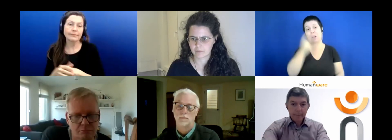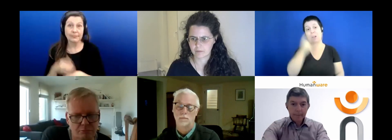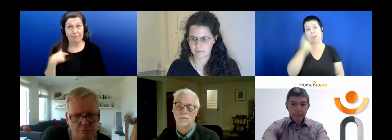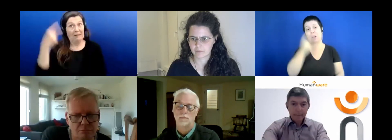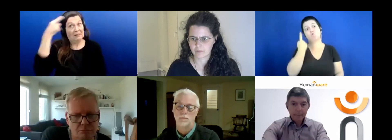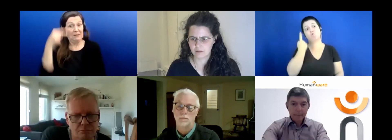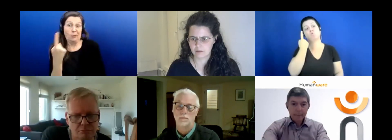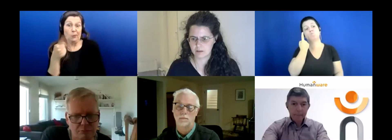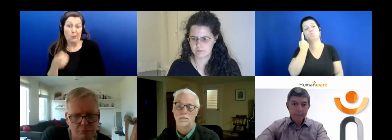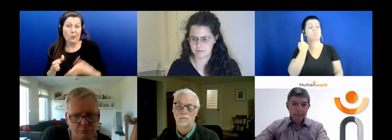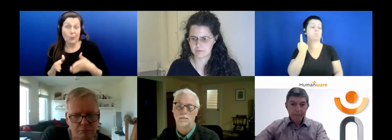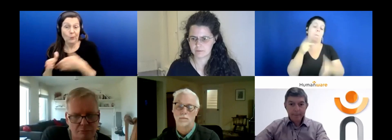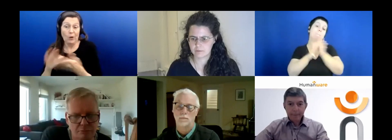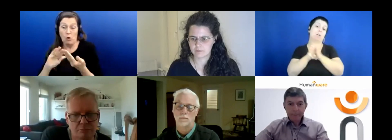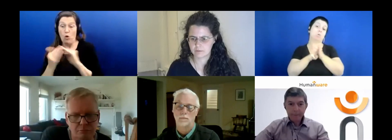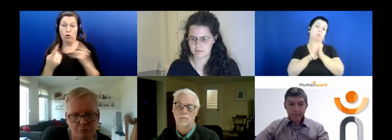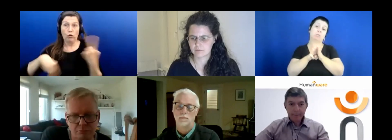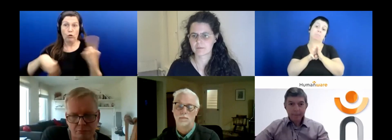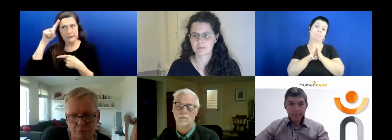the community has come up with.